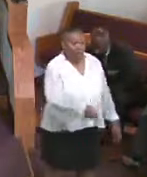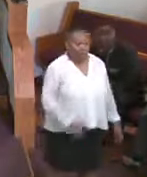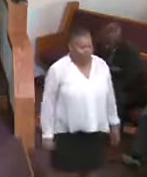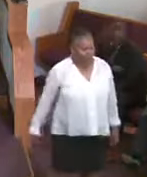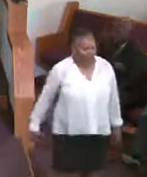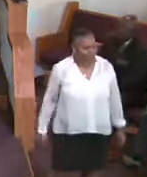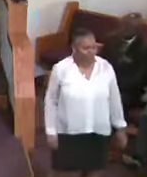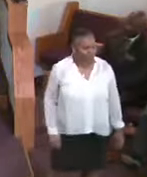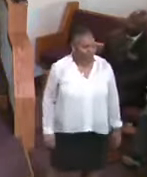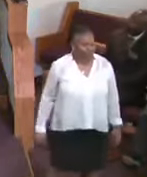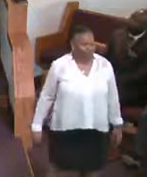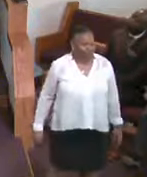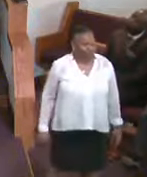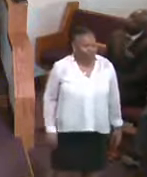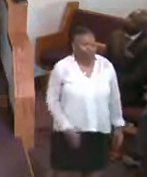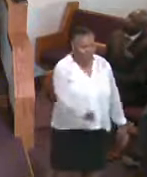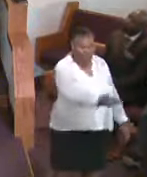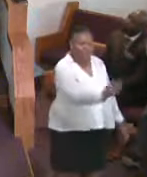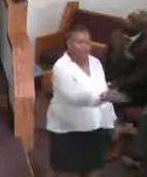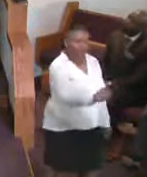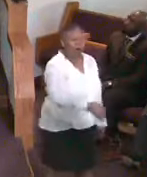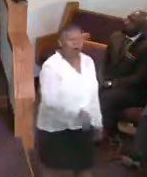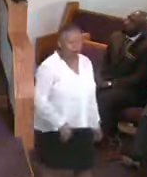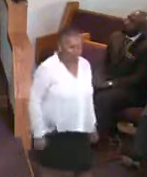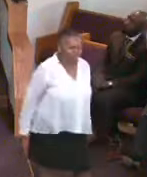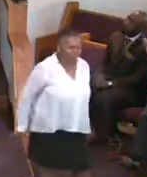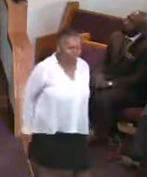We'll do it again, sopranos. Hallelujah.